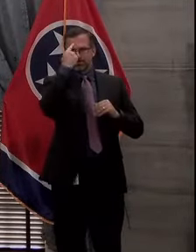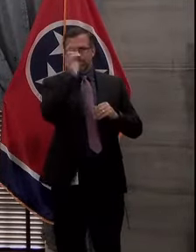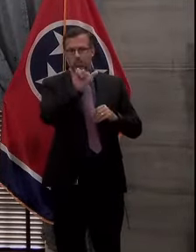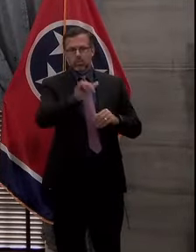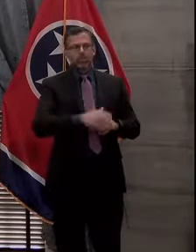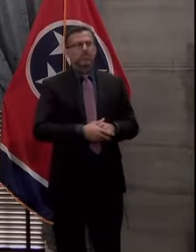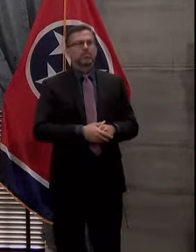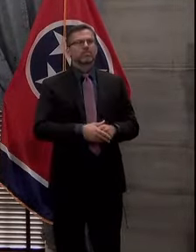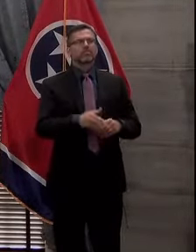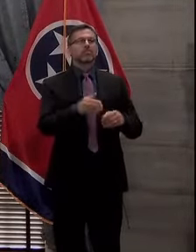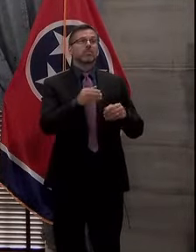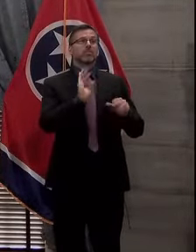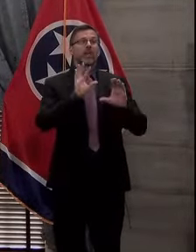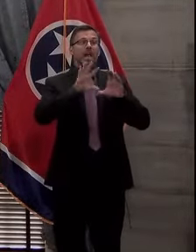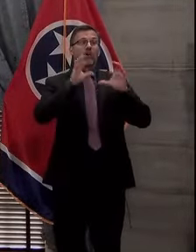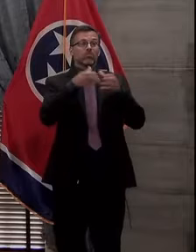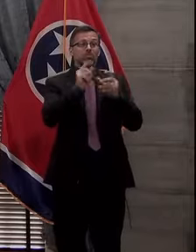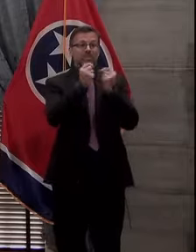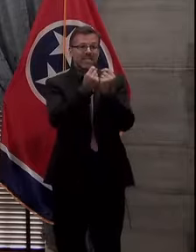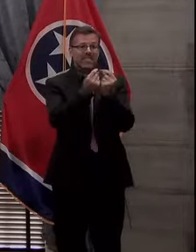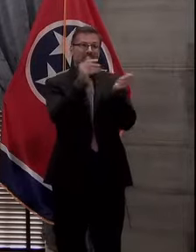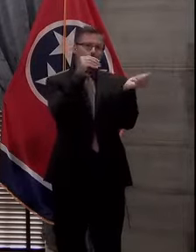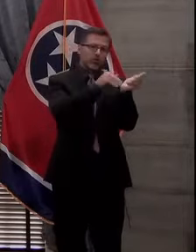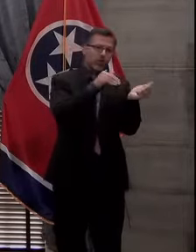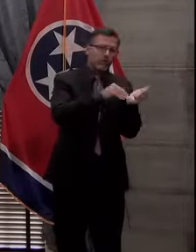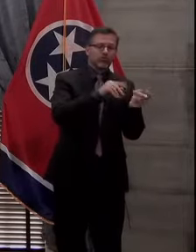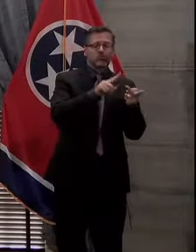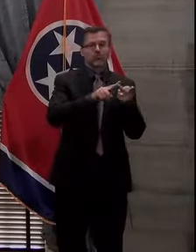includes doctors and pediatricians and